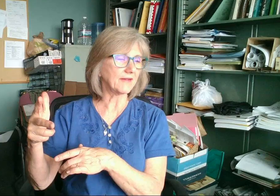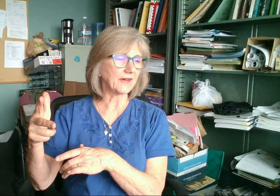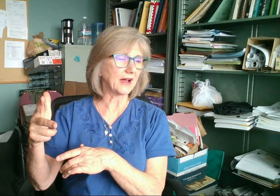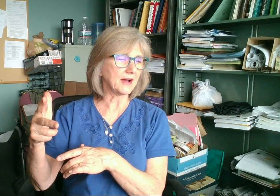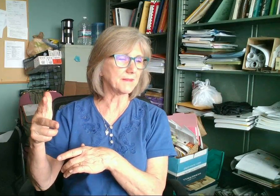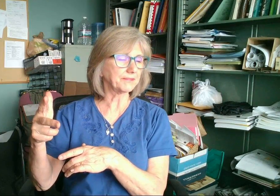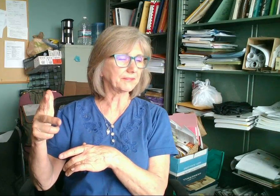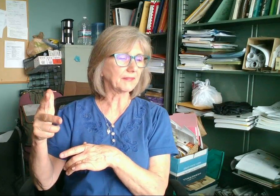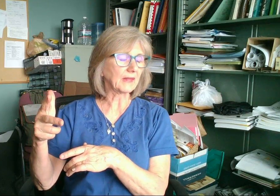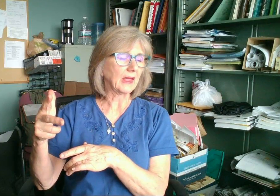have